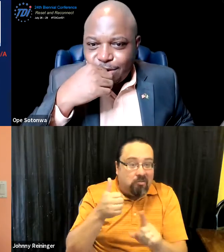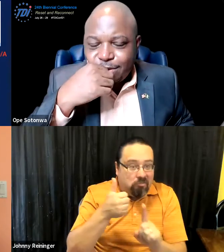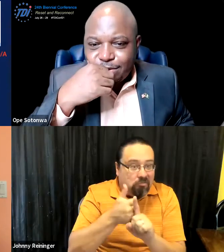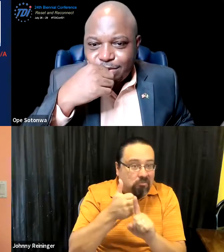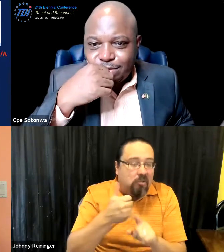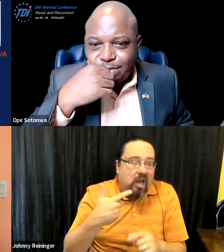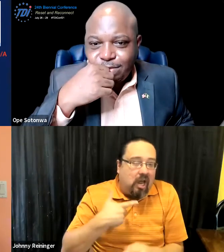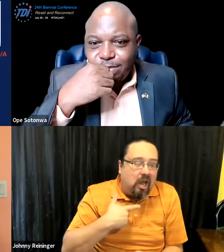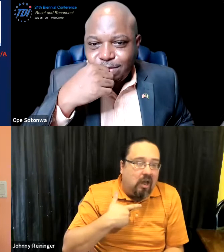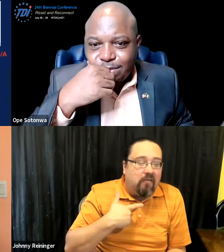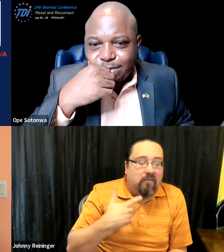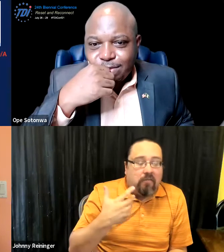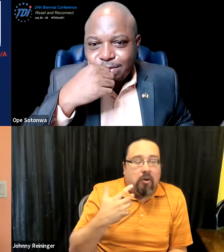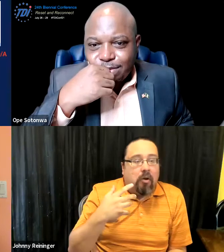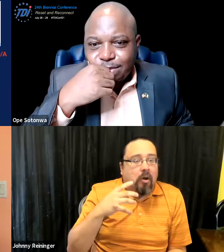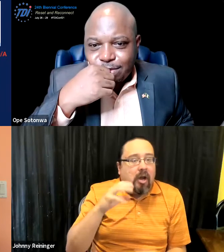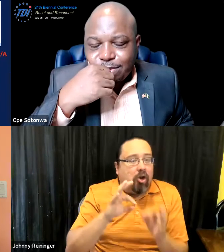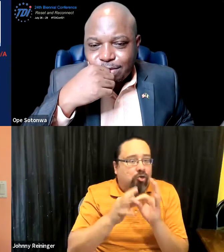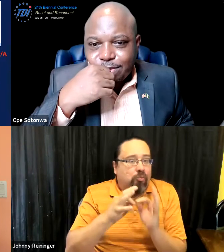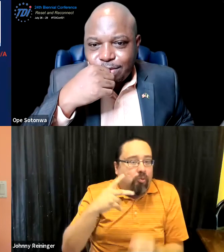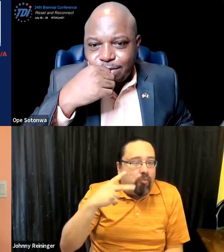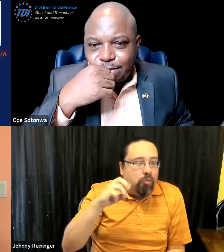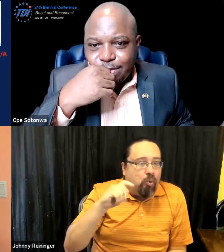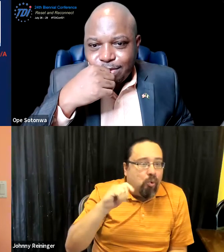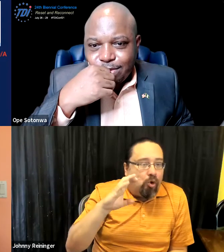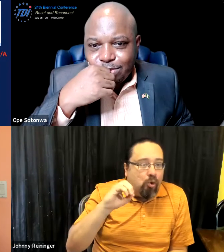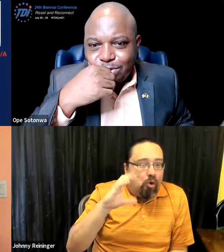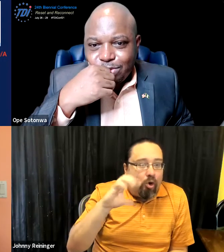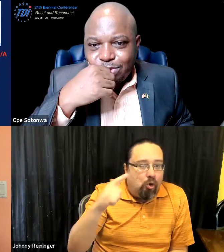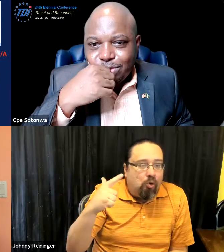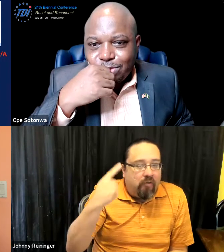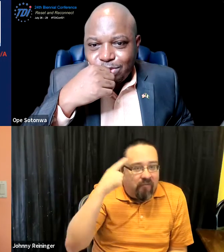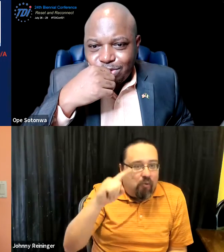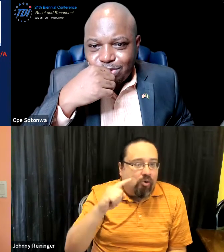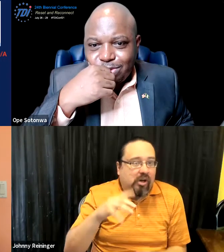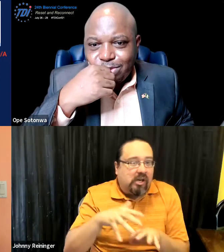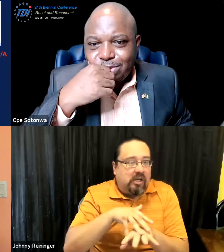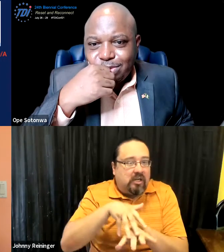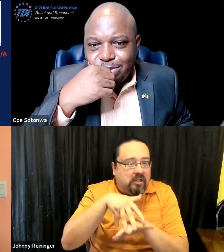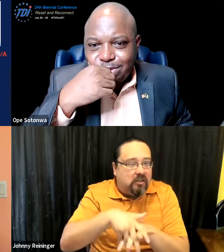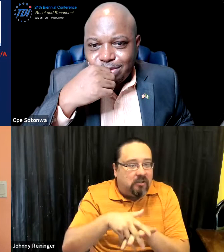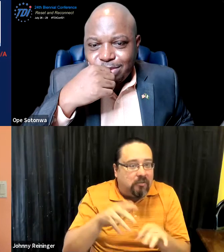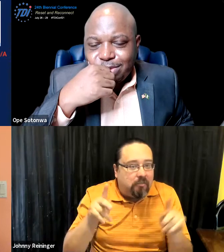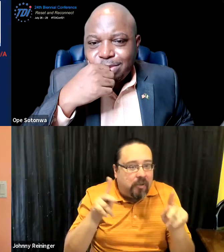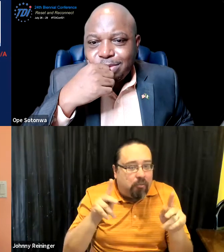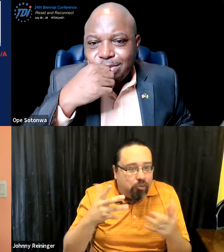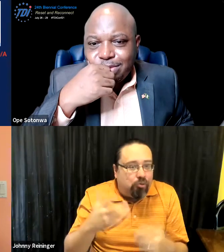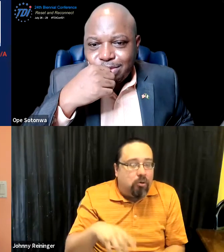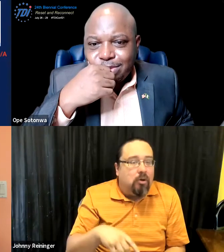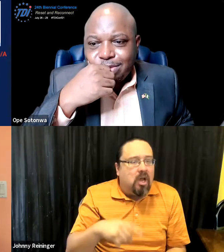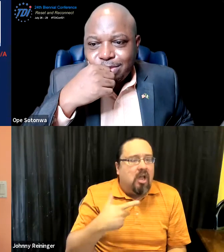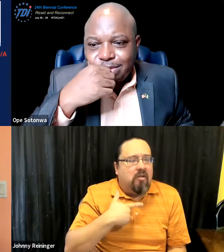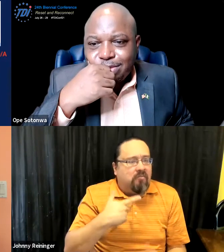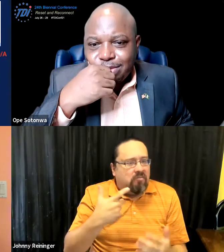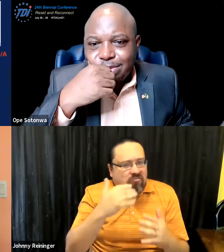example with Turtle Island, we have interpreters. We have an interpreter protocol for